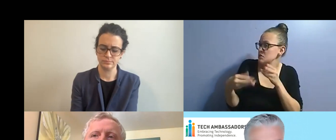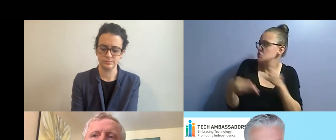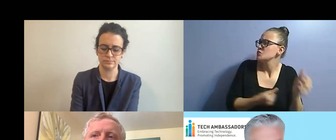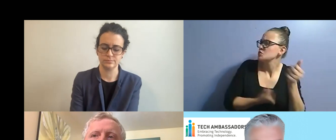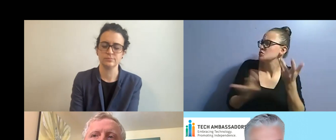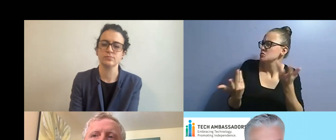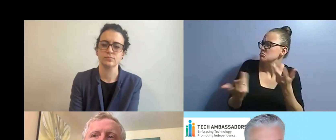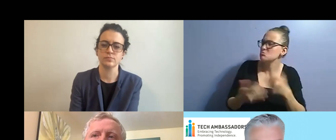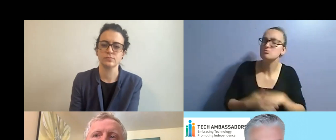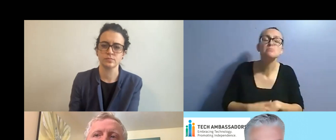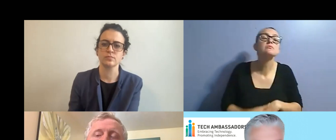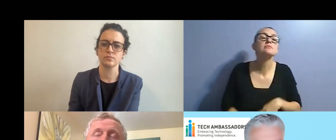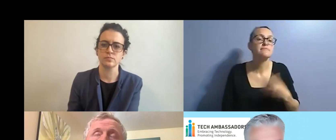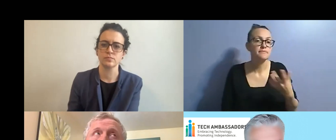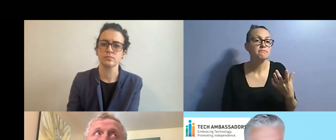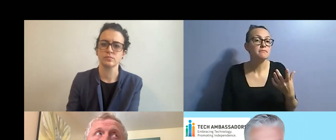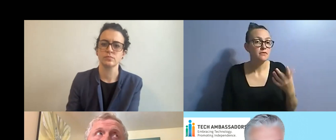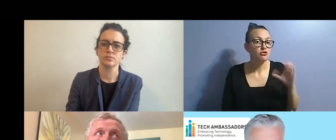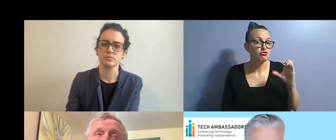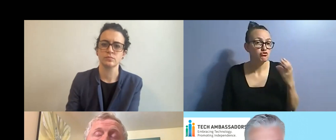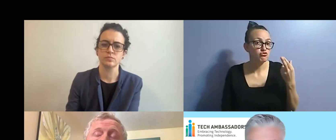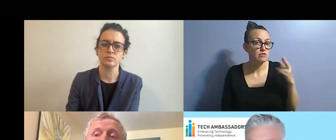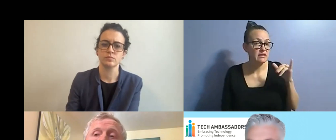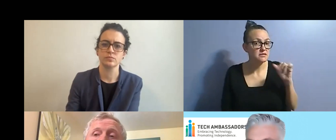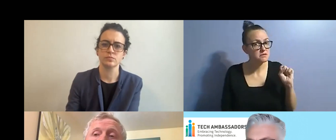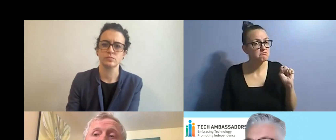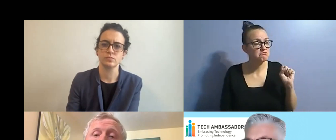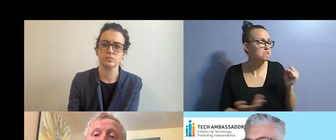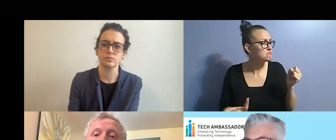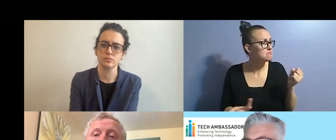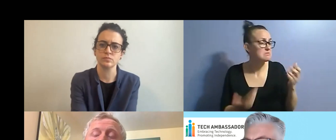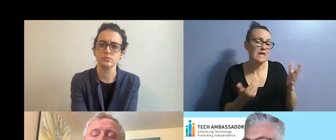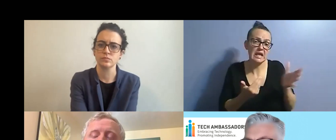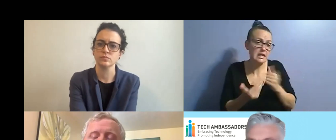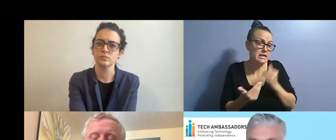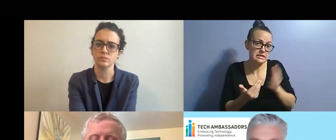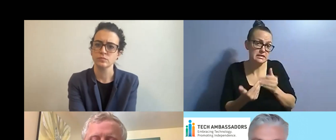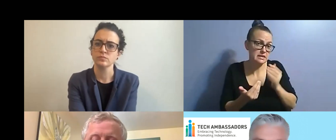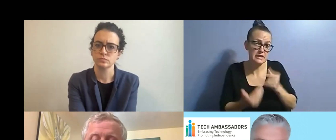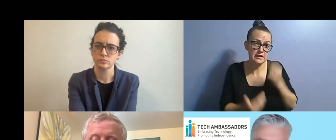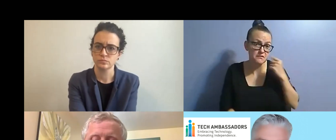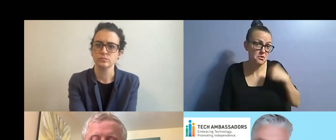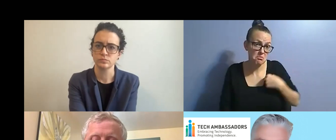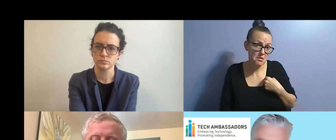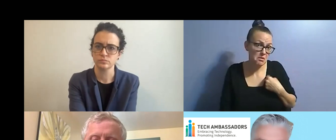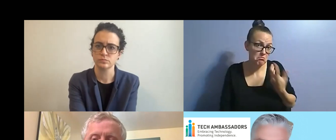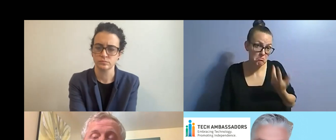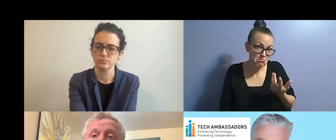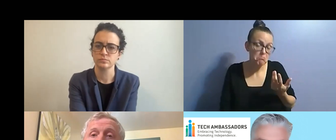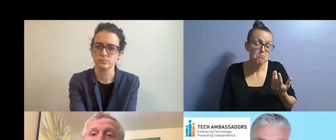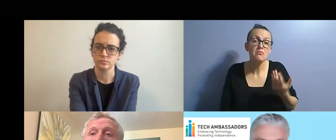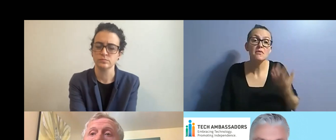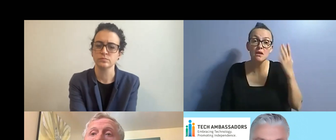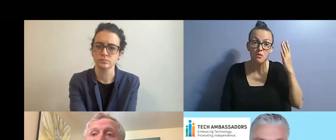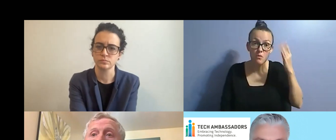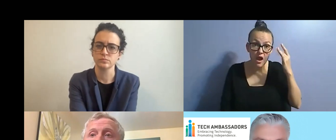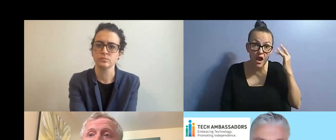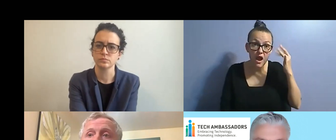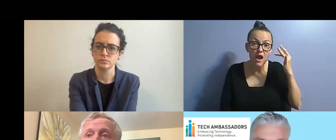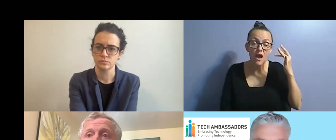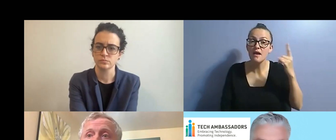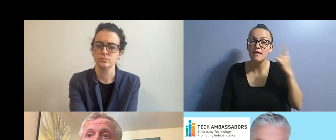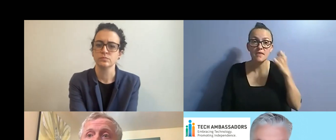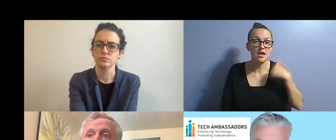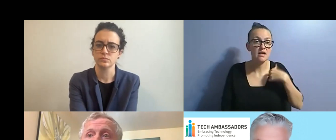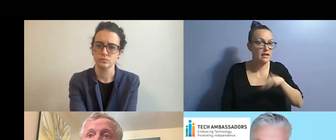Well, it was easy. It was easy for me because I was upfront with